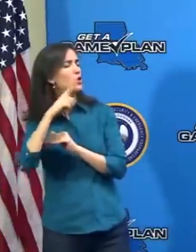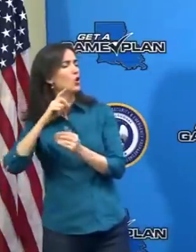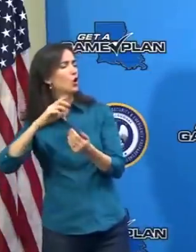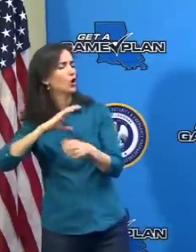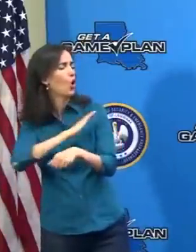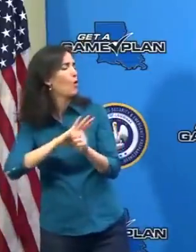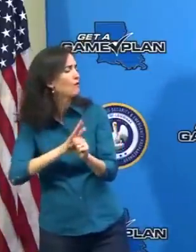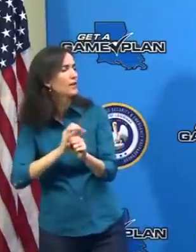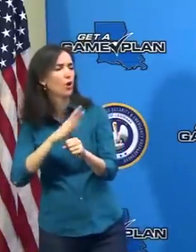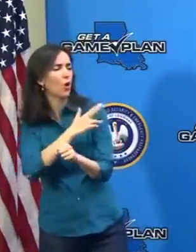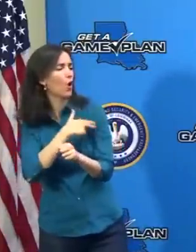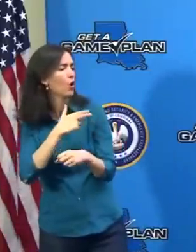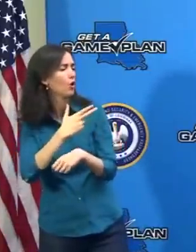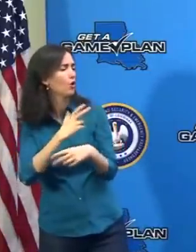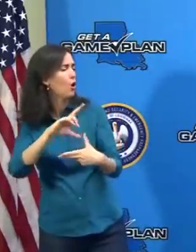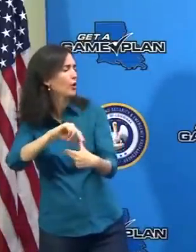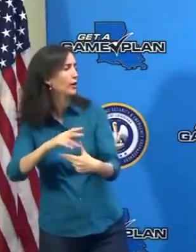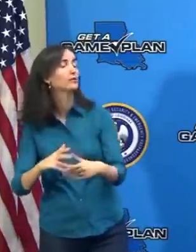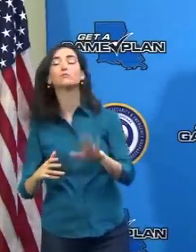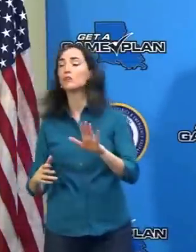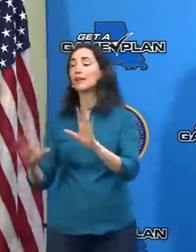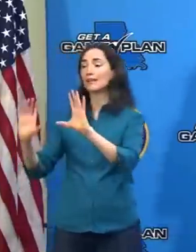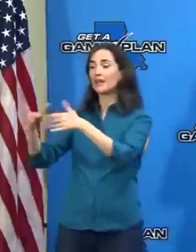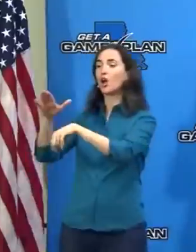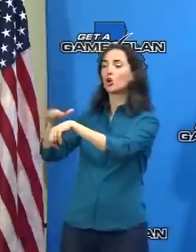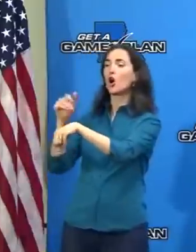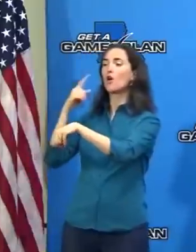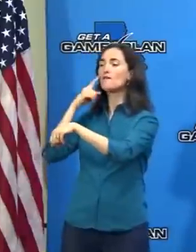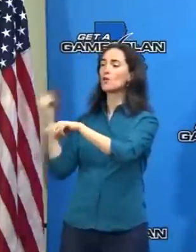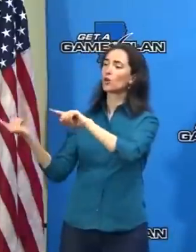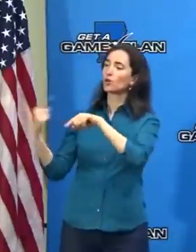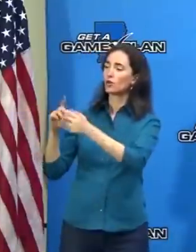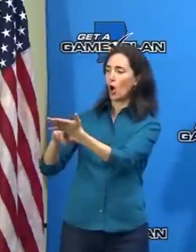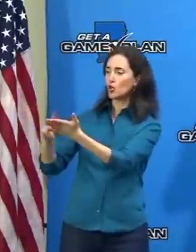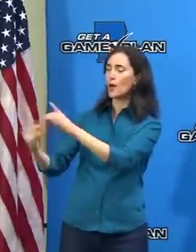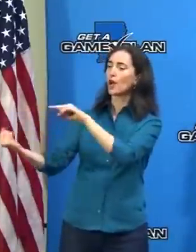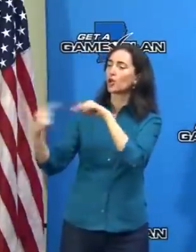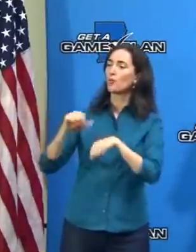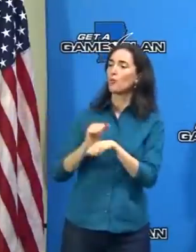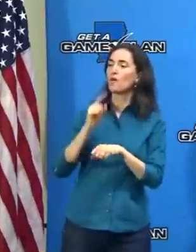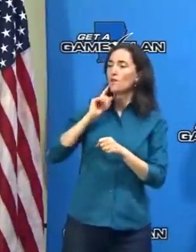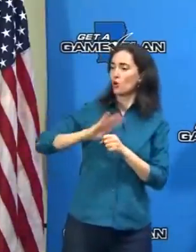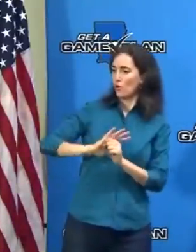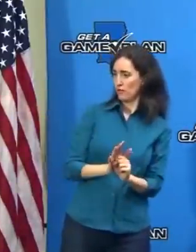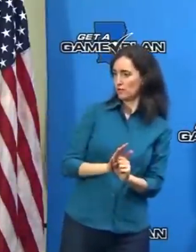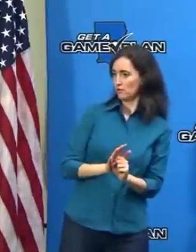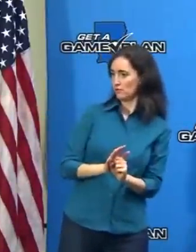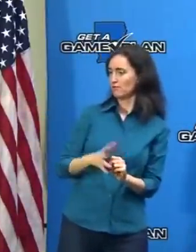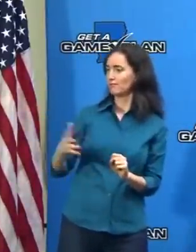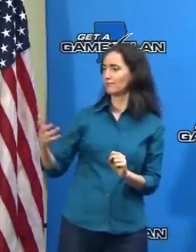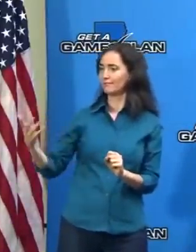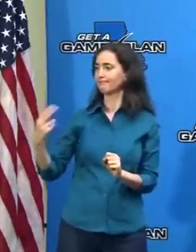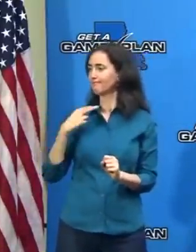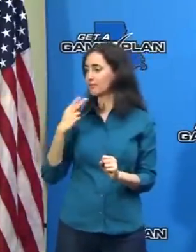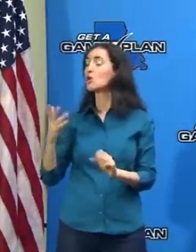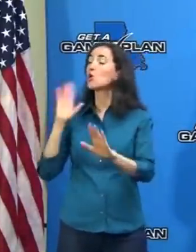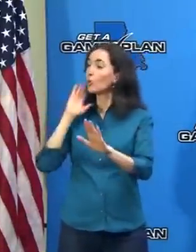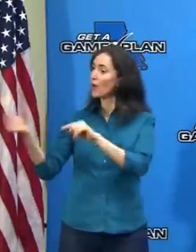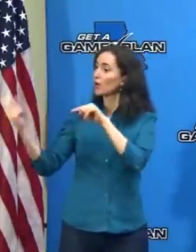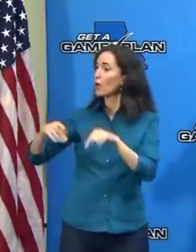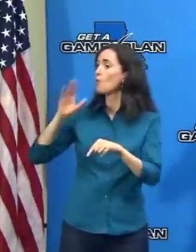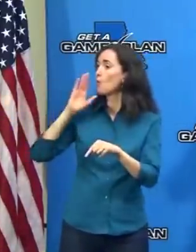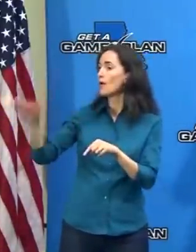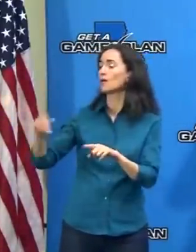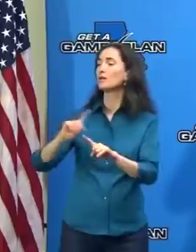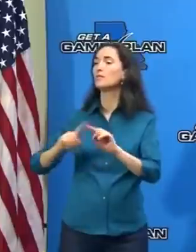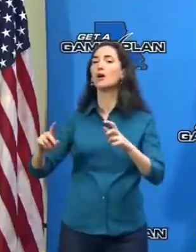just COVID-19 surge staff that we had contracted with. To come down. And we're still going to get them, but what